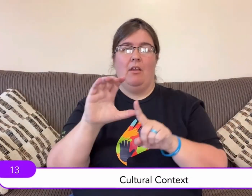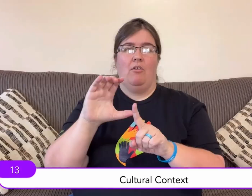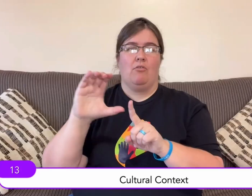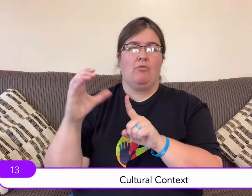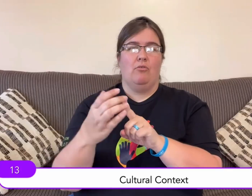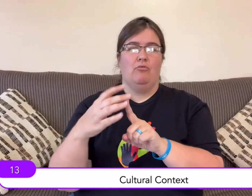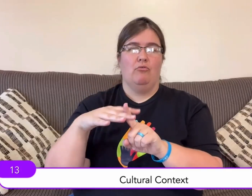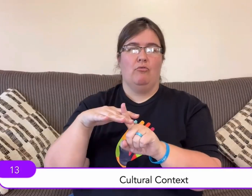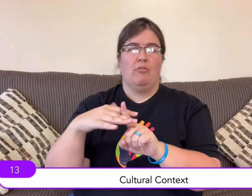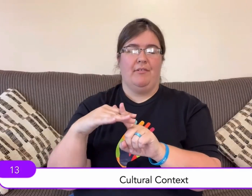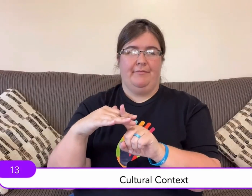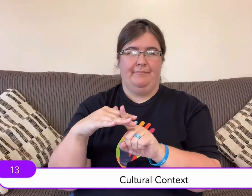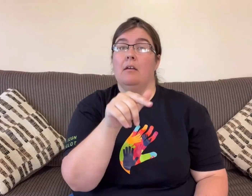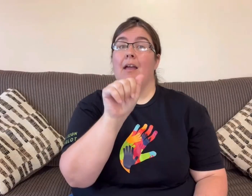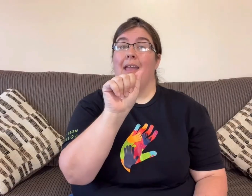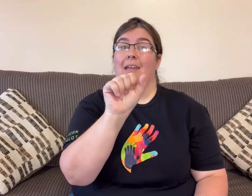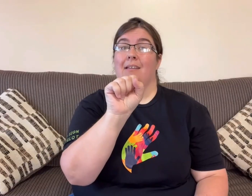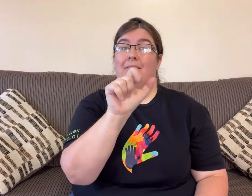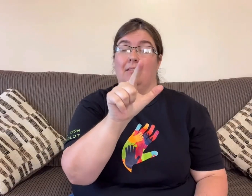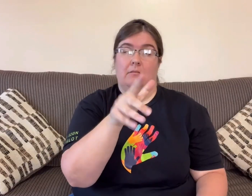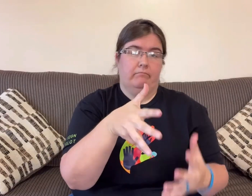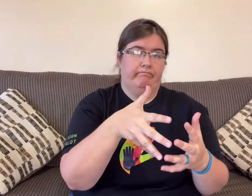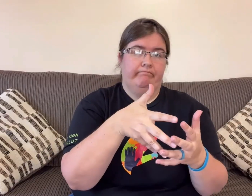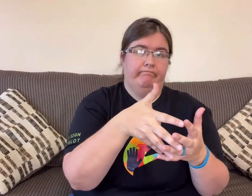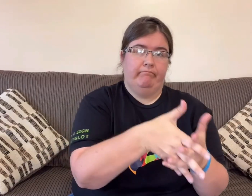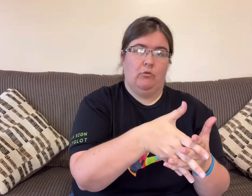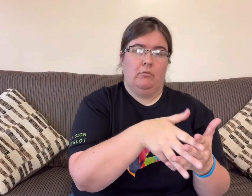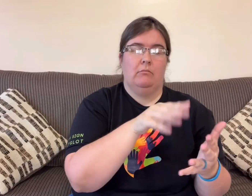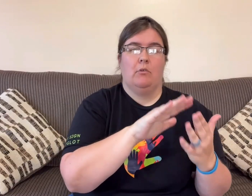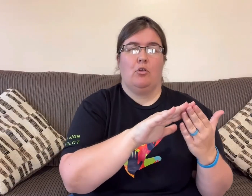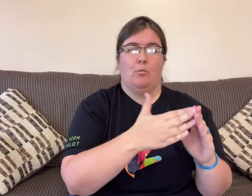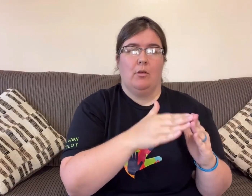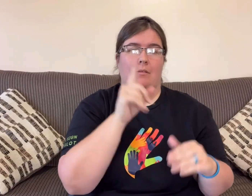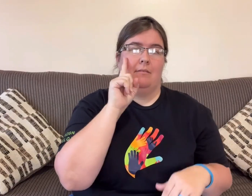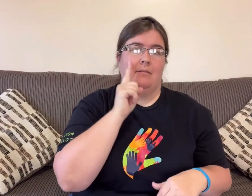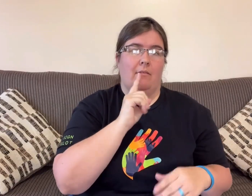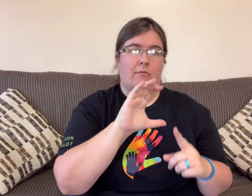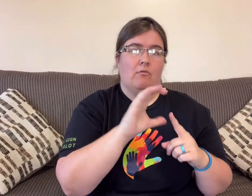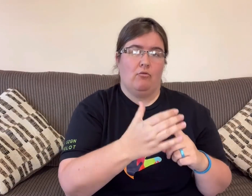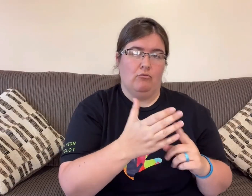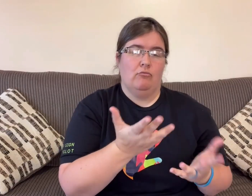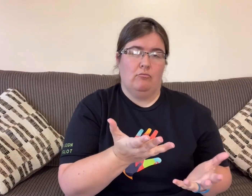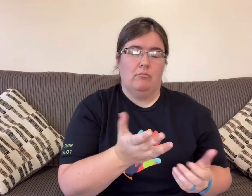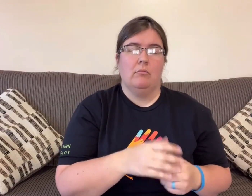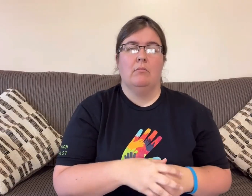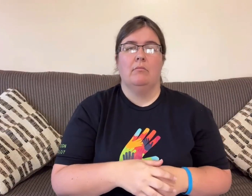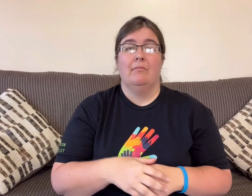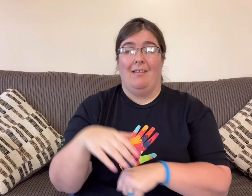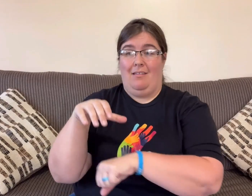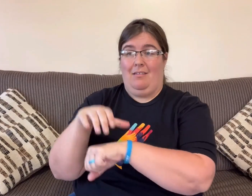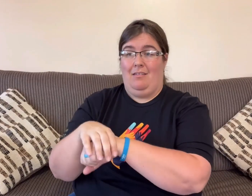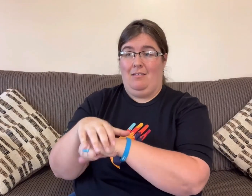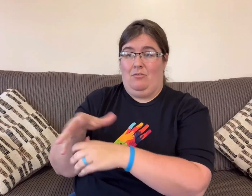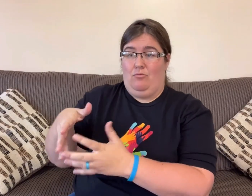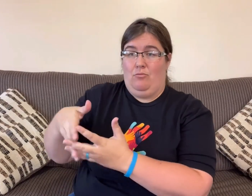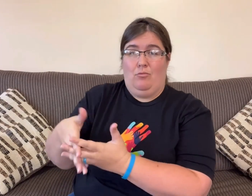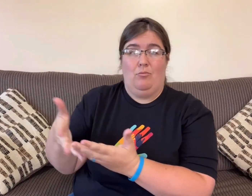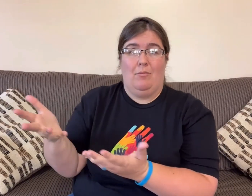context. So ASL is deeply rooted in the deaf community and deaf culture. English is rooted in